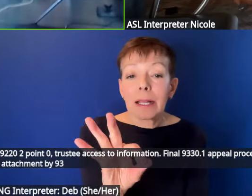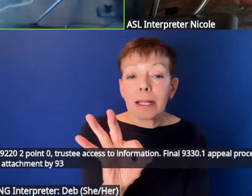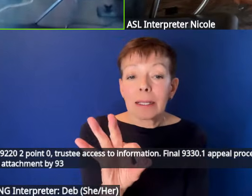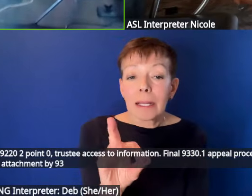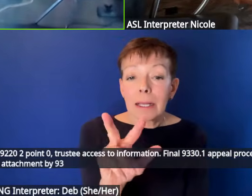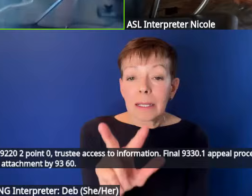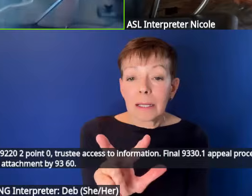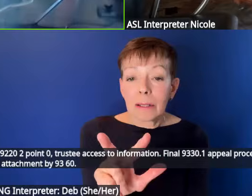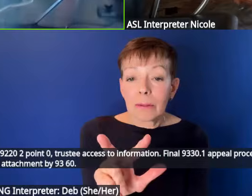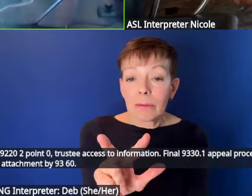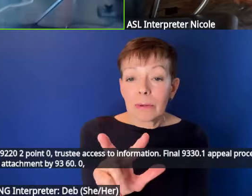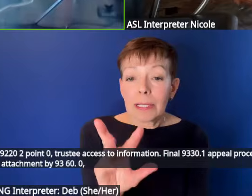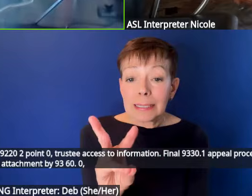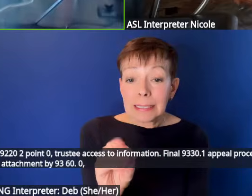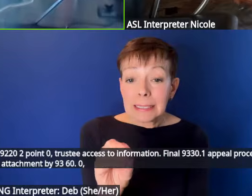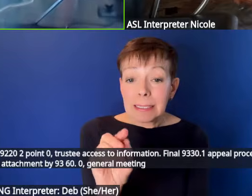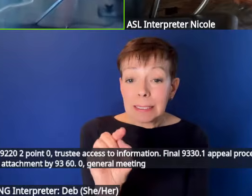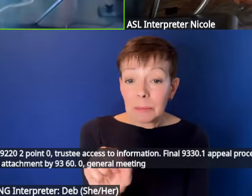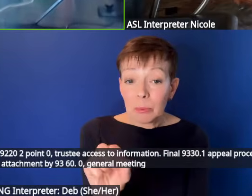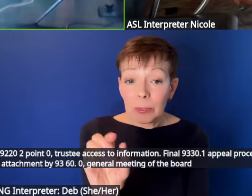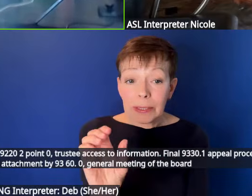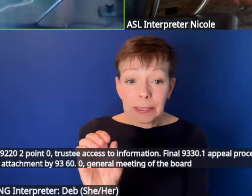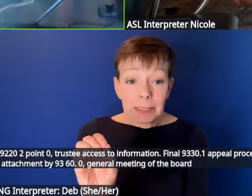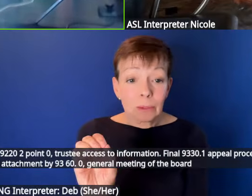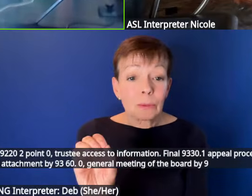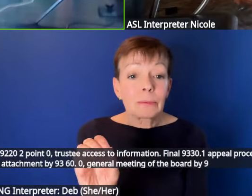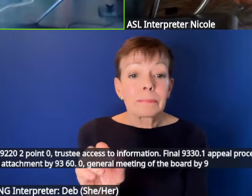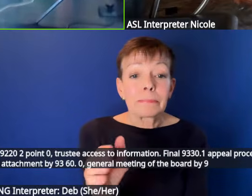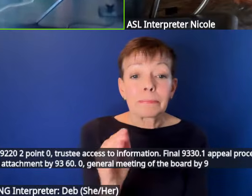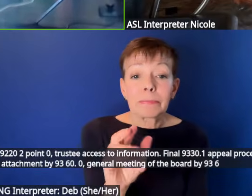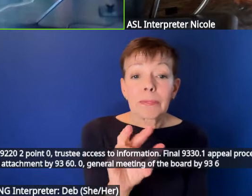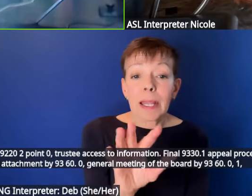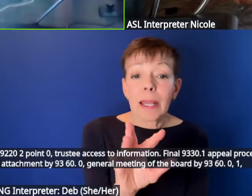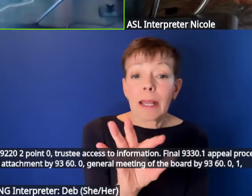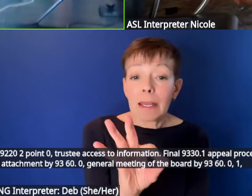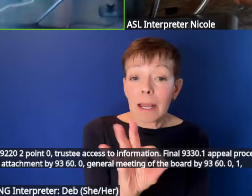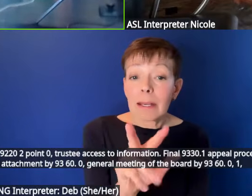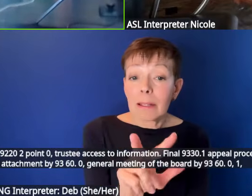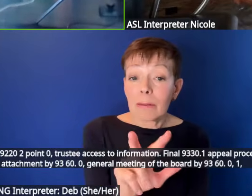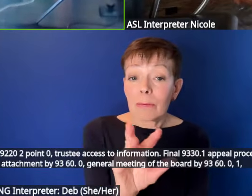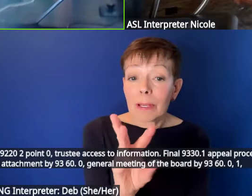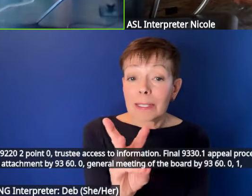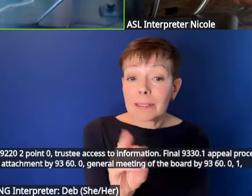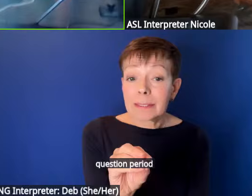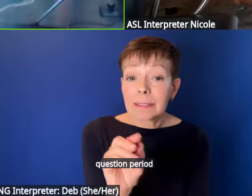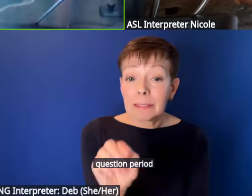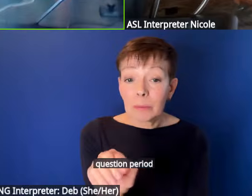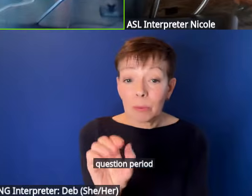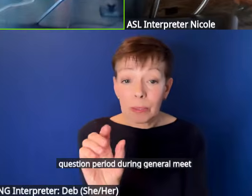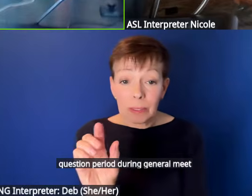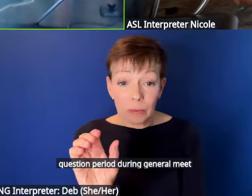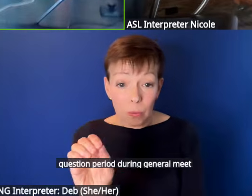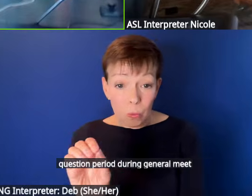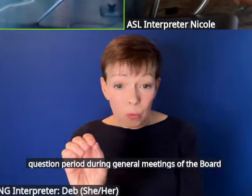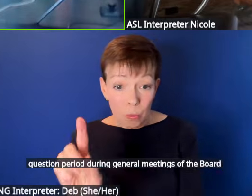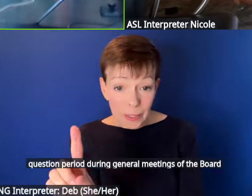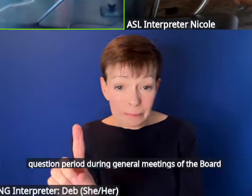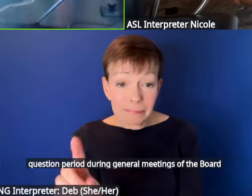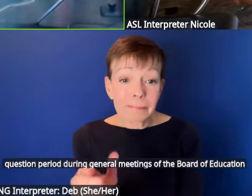9360.0, general meeting of the board. Bylaw 9360.01, question period during general meetings of the Board of